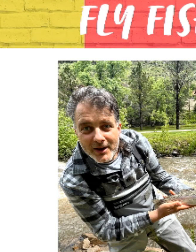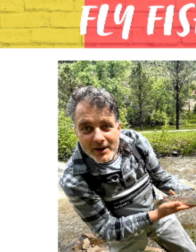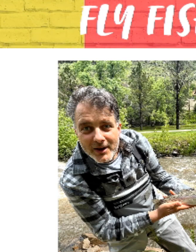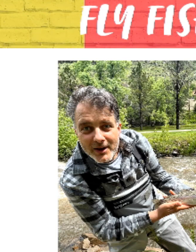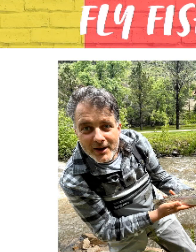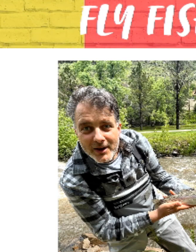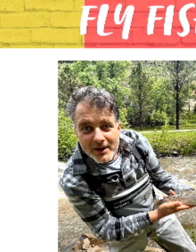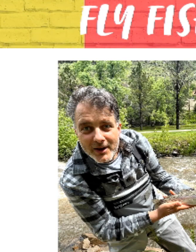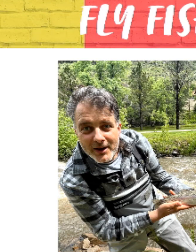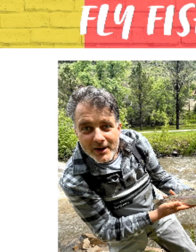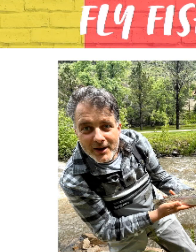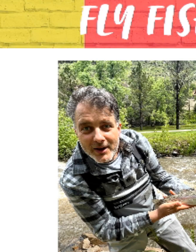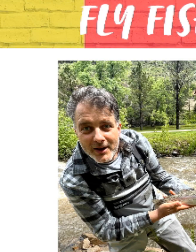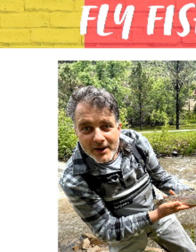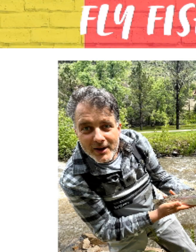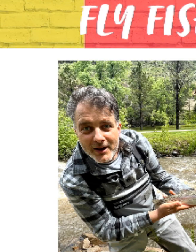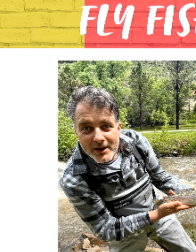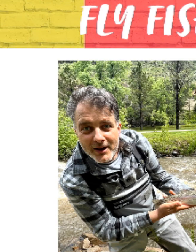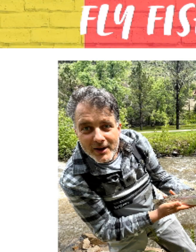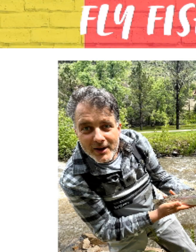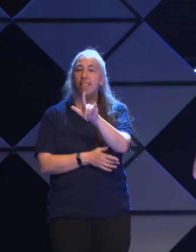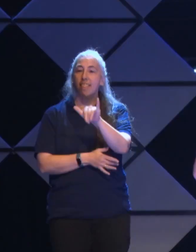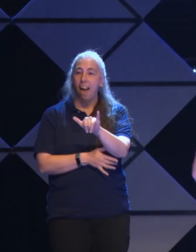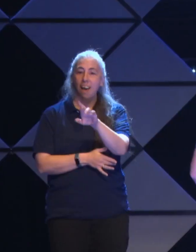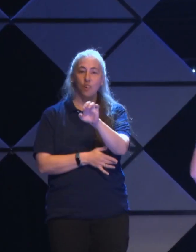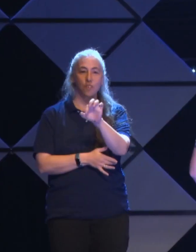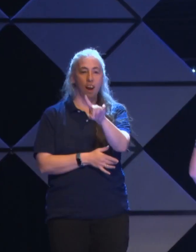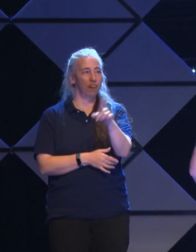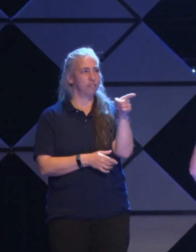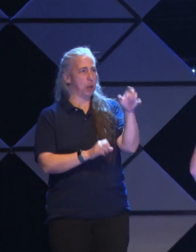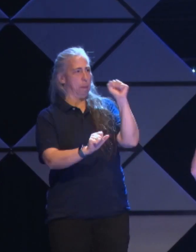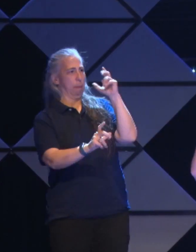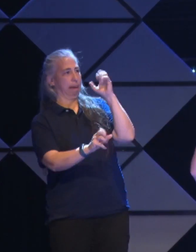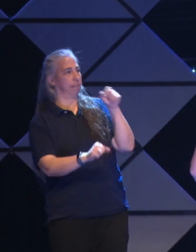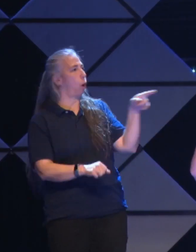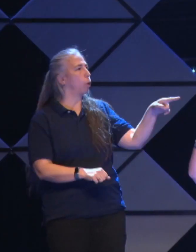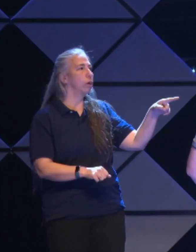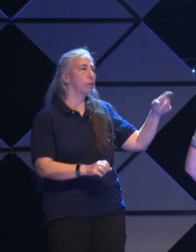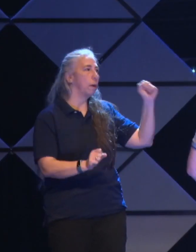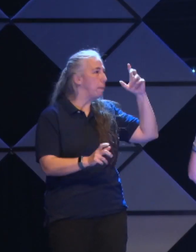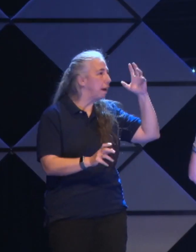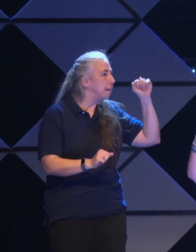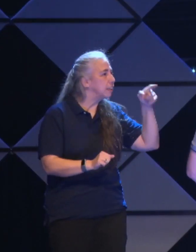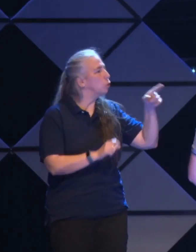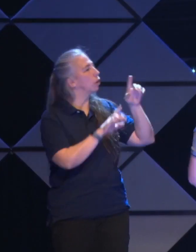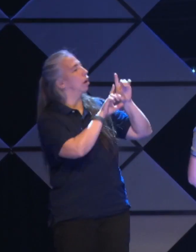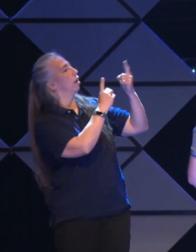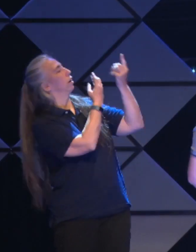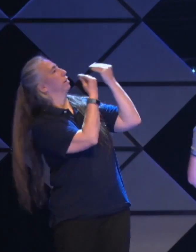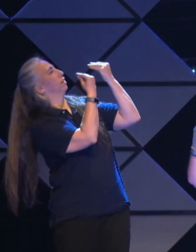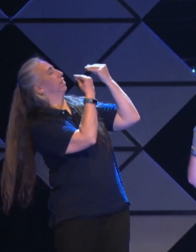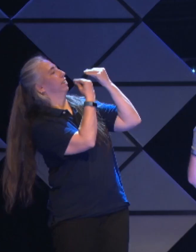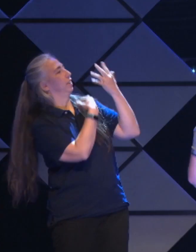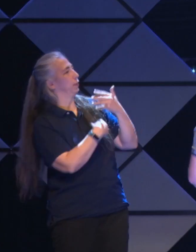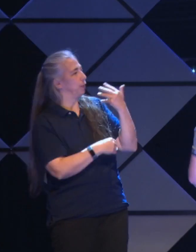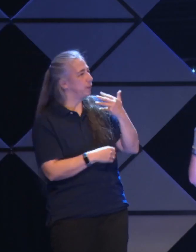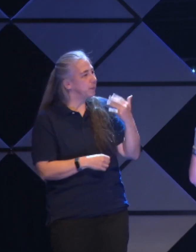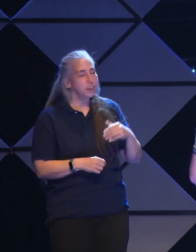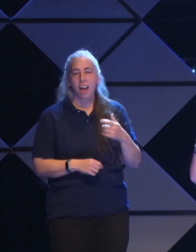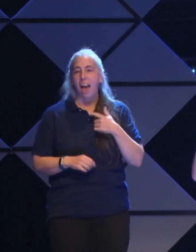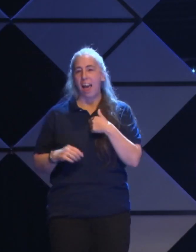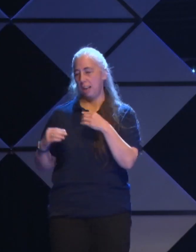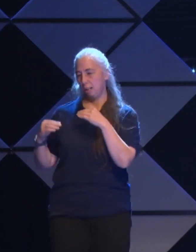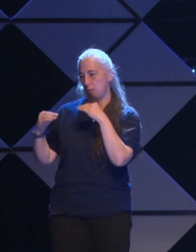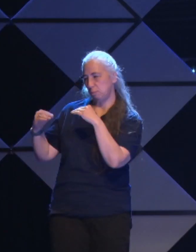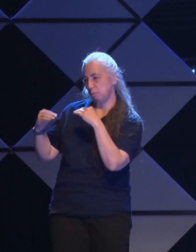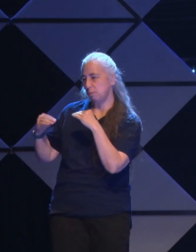ever. So you did amazing. You were amazing. You were my teacher. I just so give him a great. little coaching for